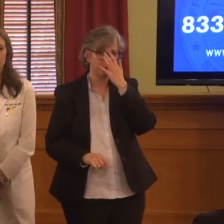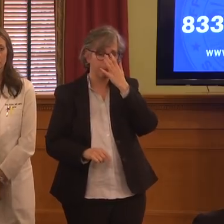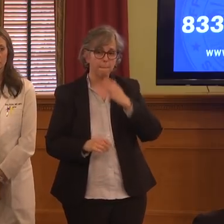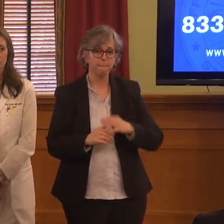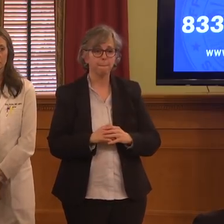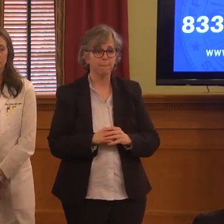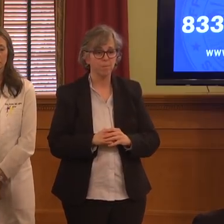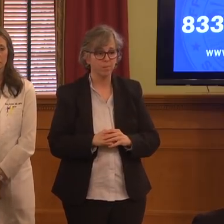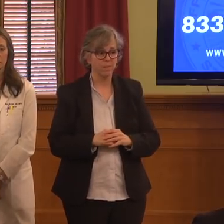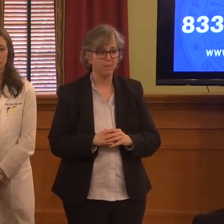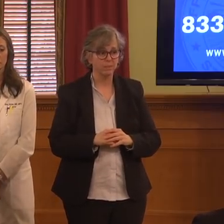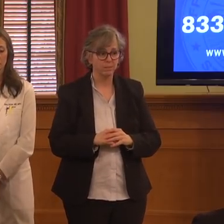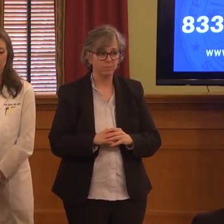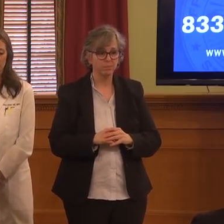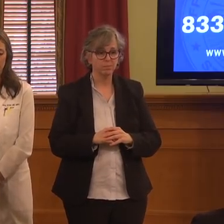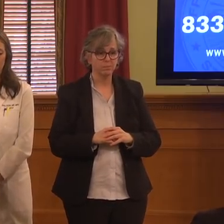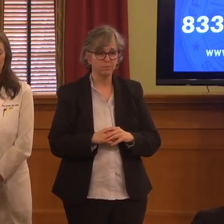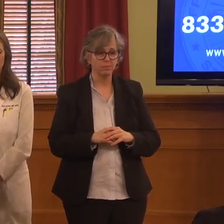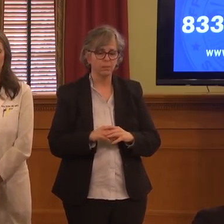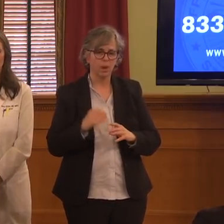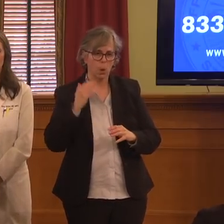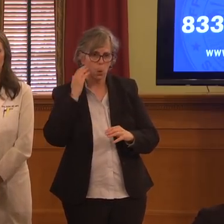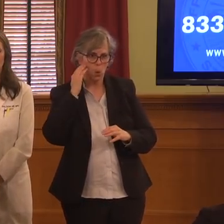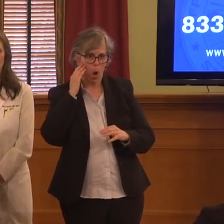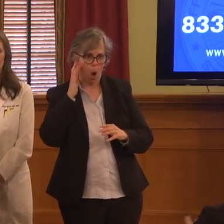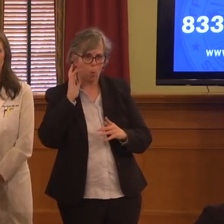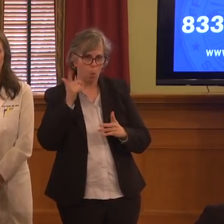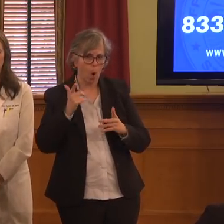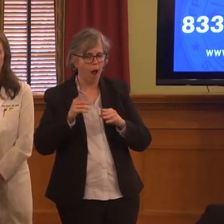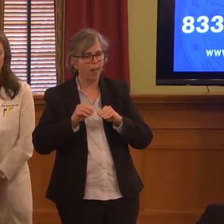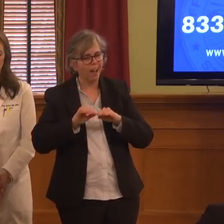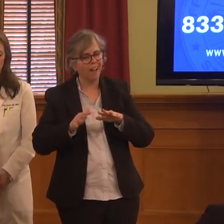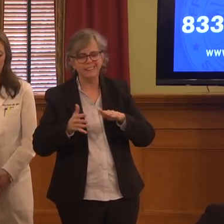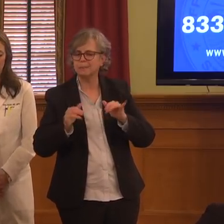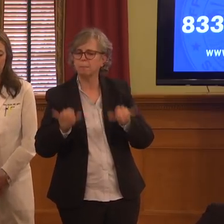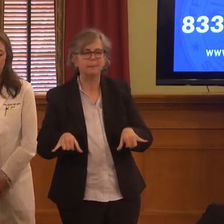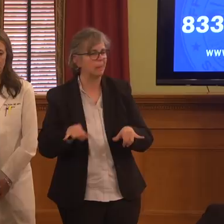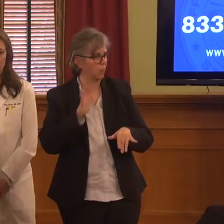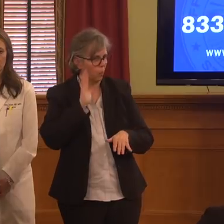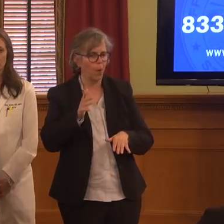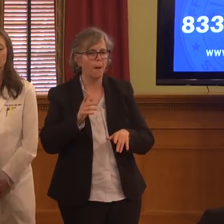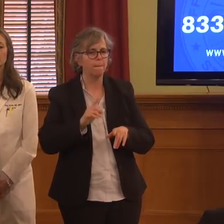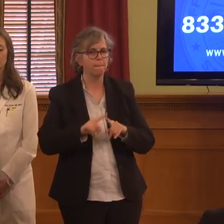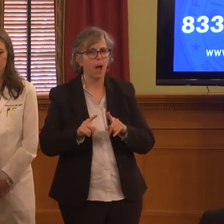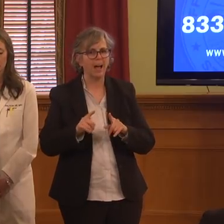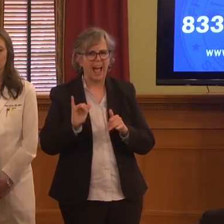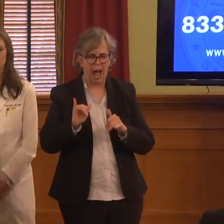We know that it will continue to spread, but slowing it down